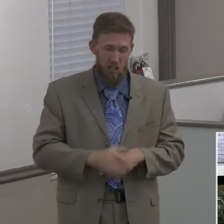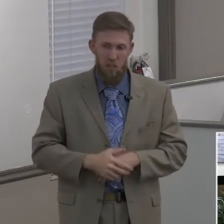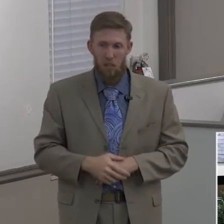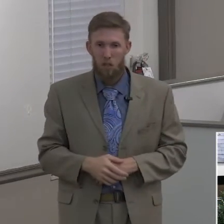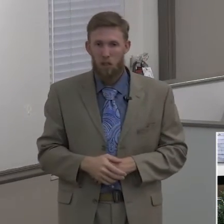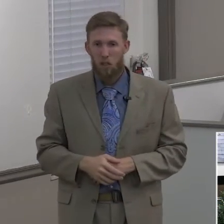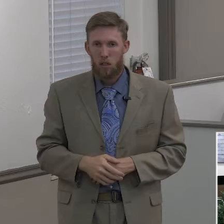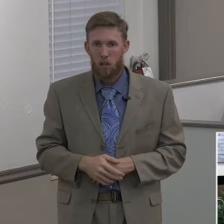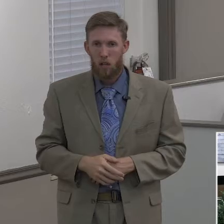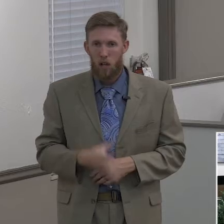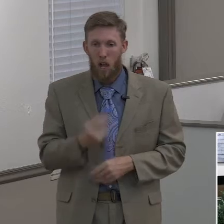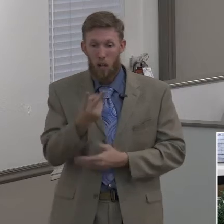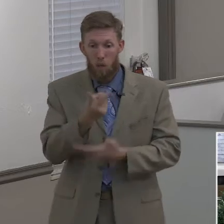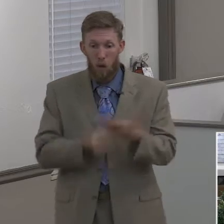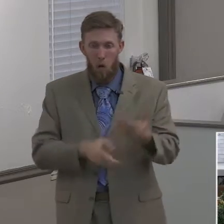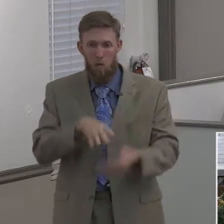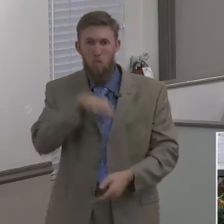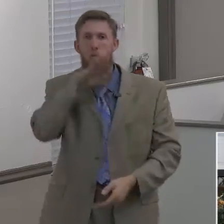Frustration.